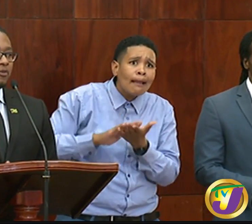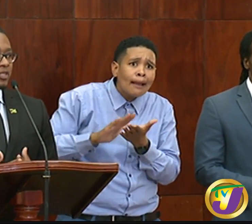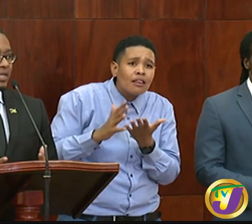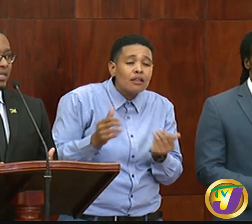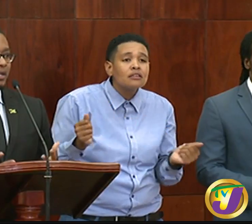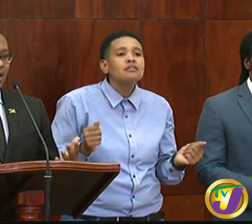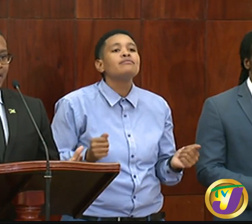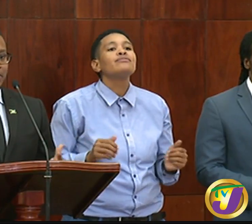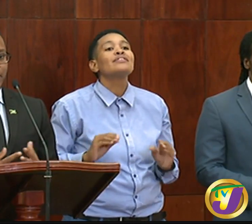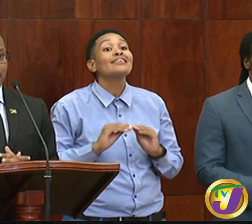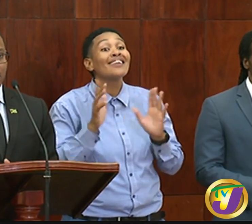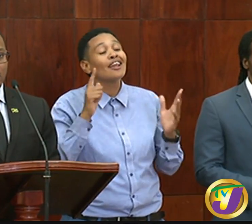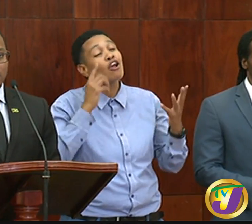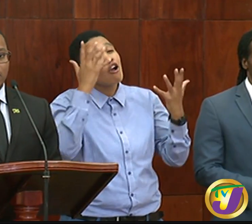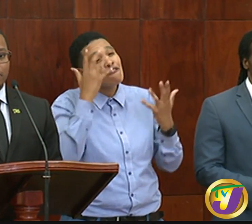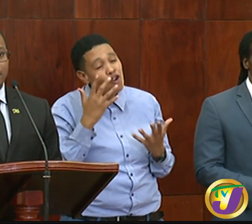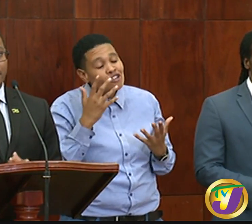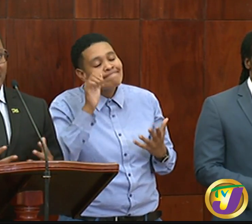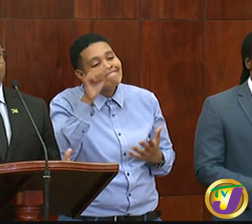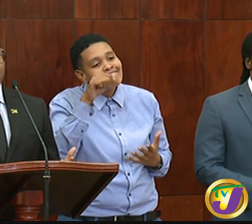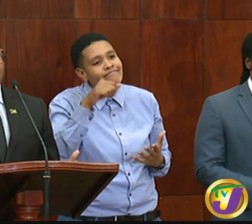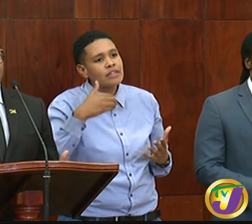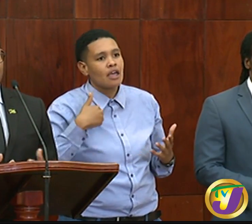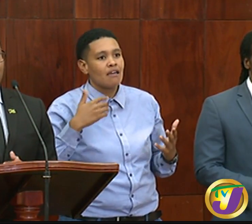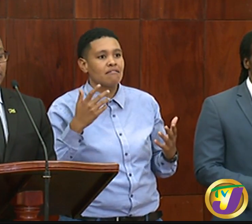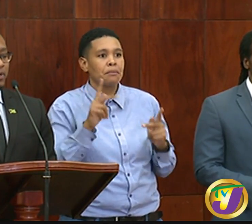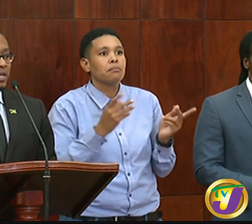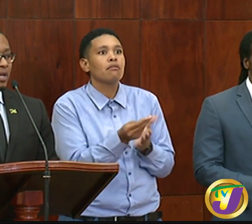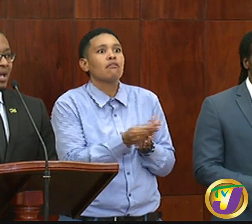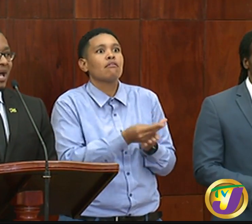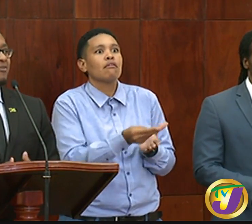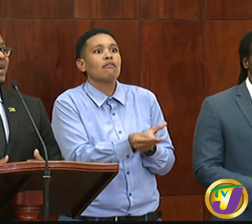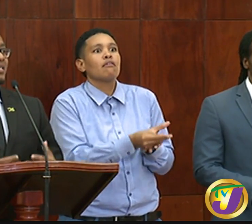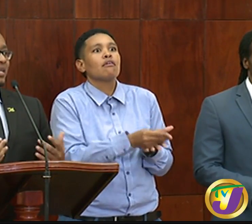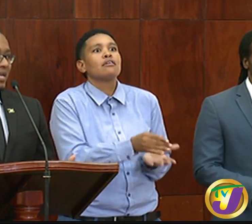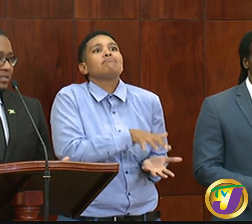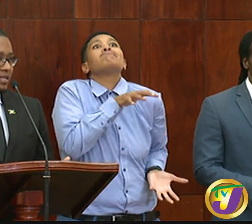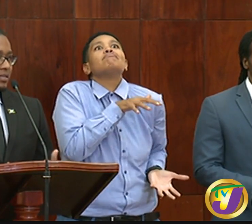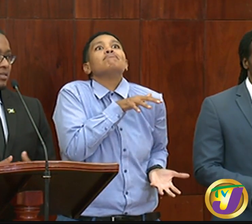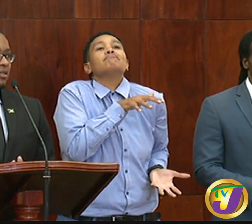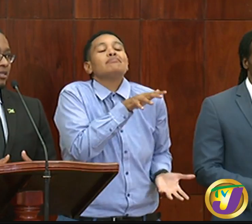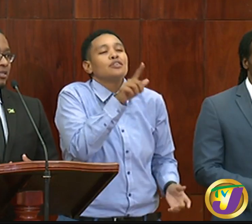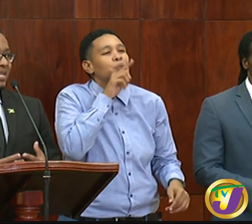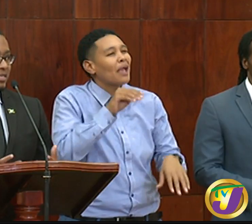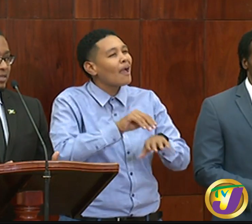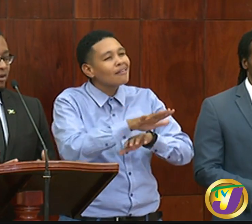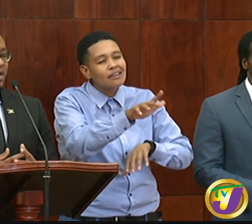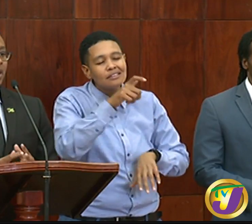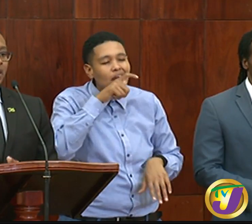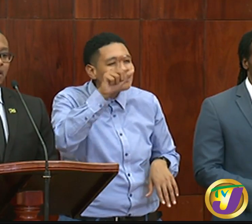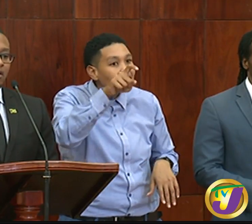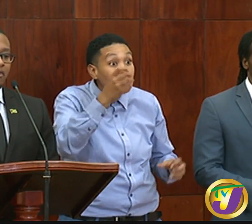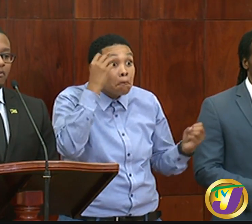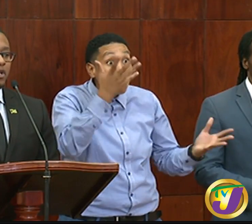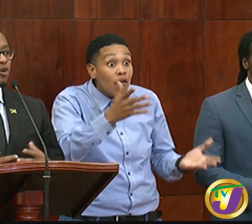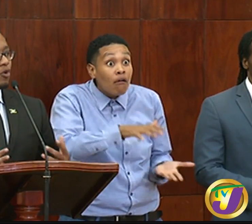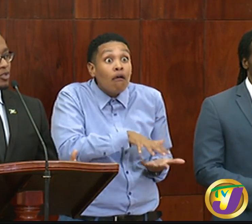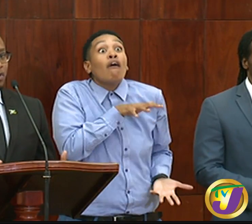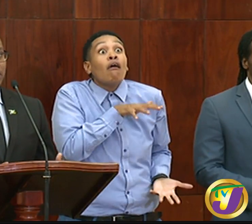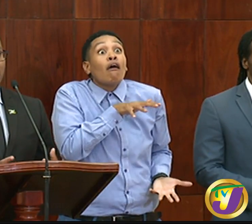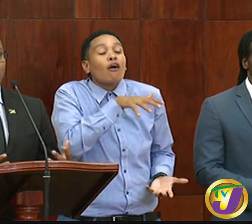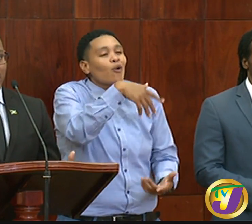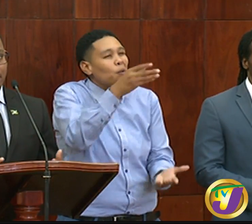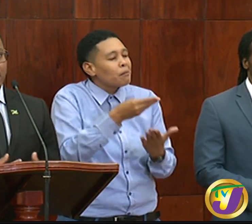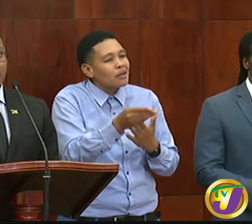Clearly, unfortunately, there has been some panic buying, and we advise against it. It's not necessary. Clearly, if everybody